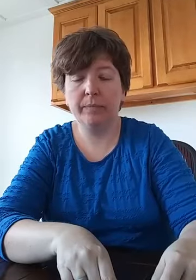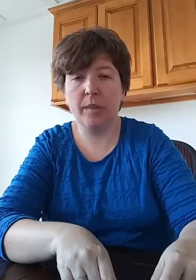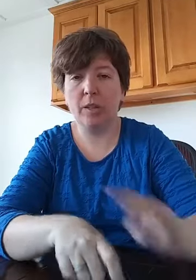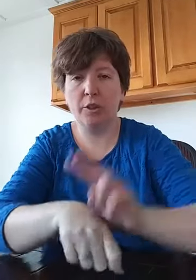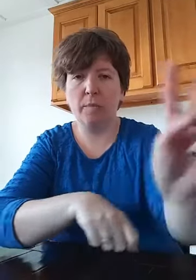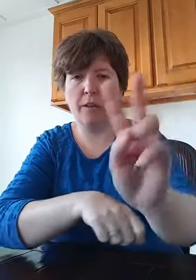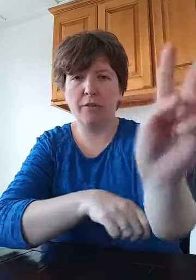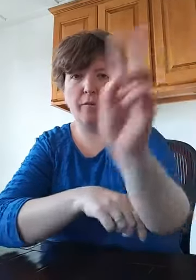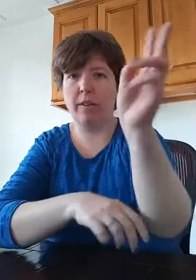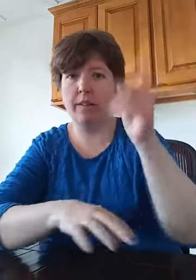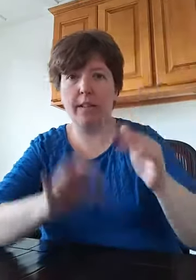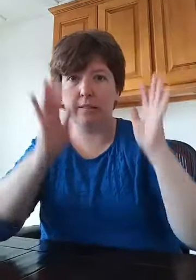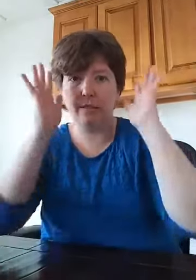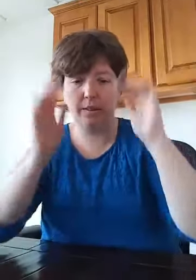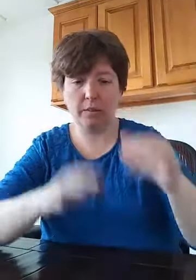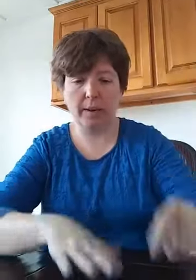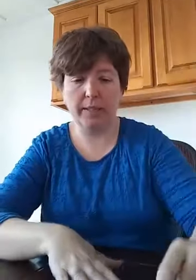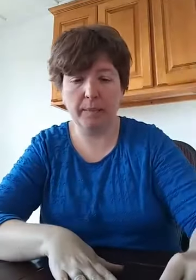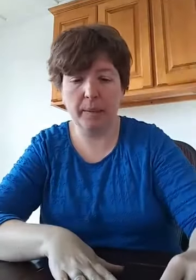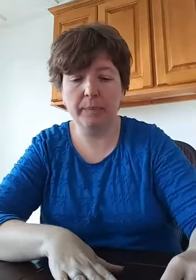Not too much, because that's crazy, but